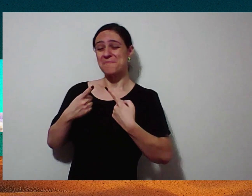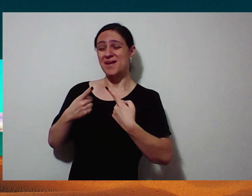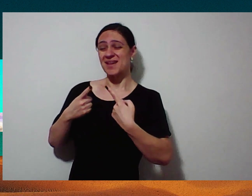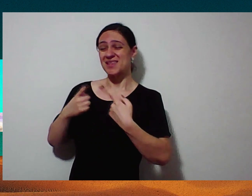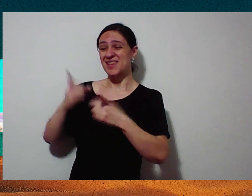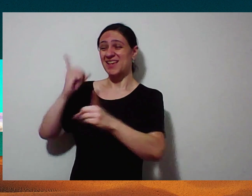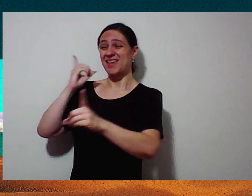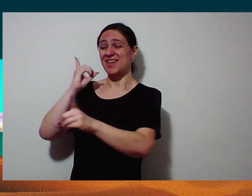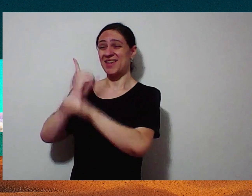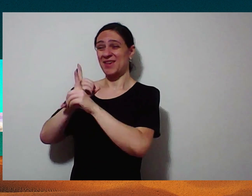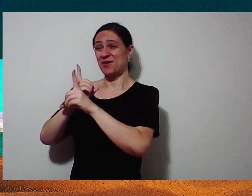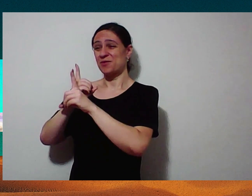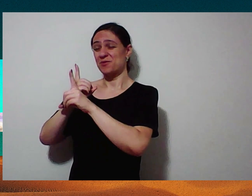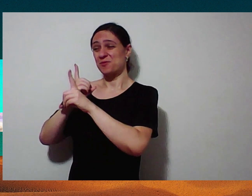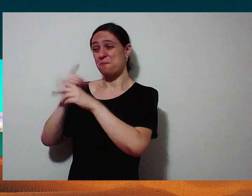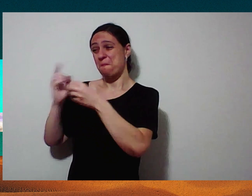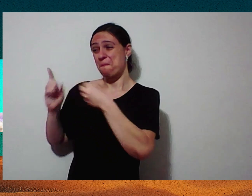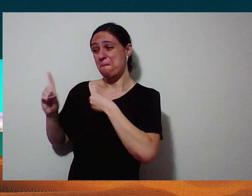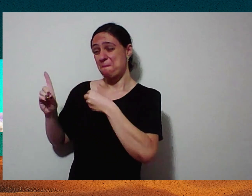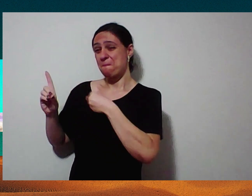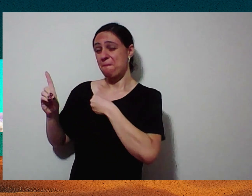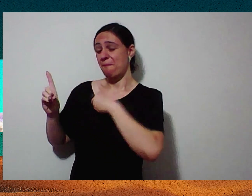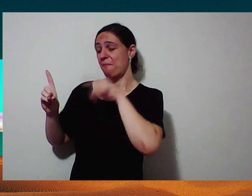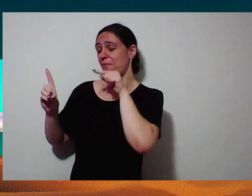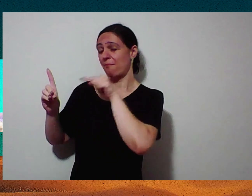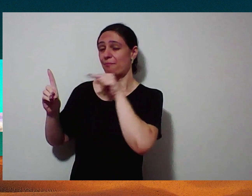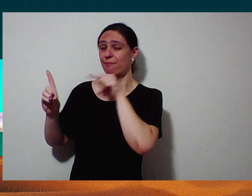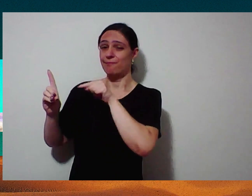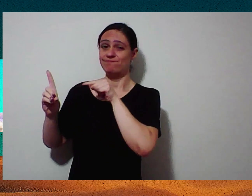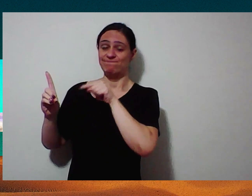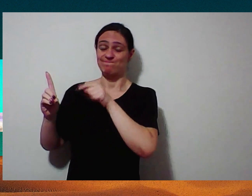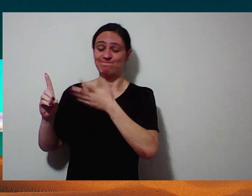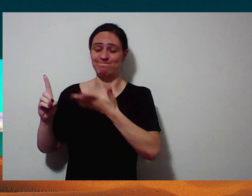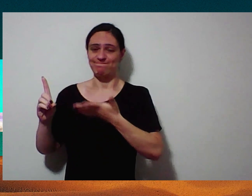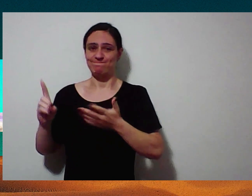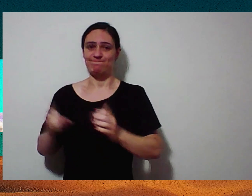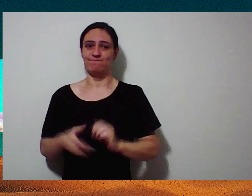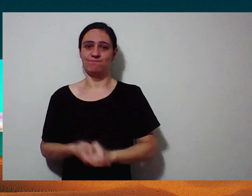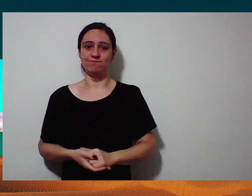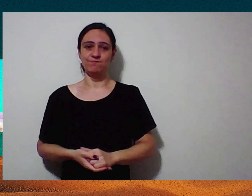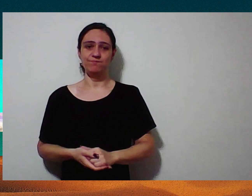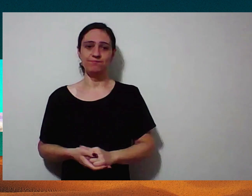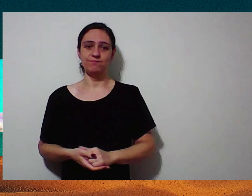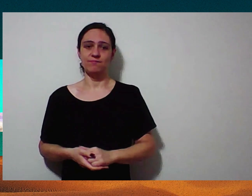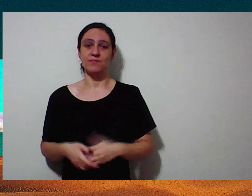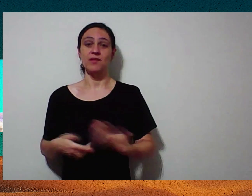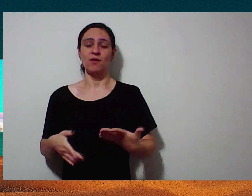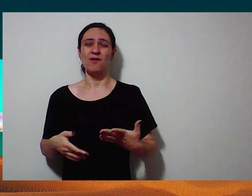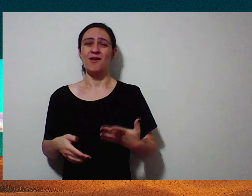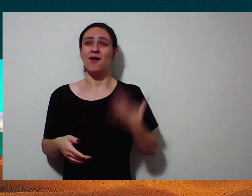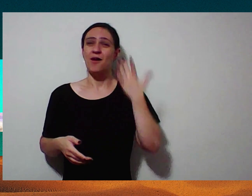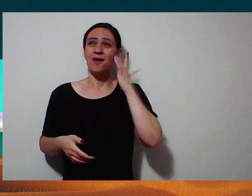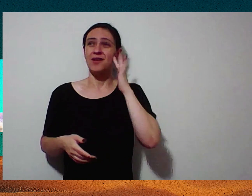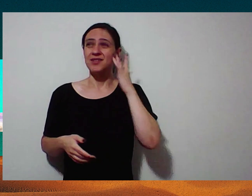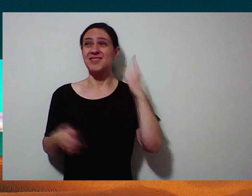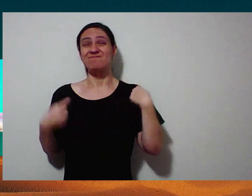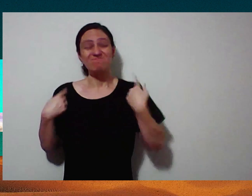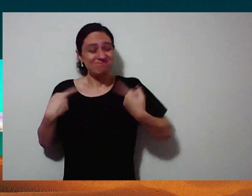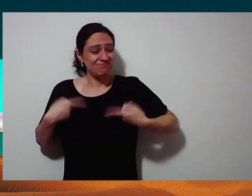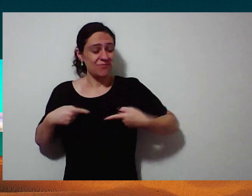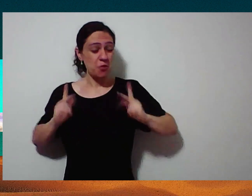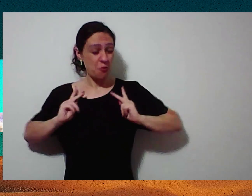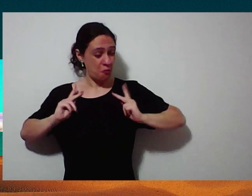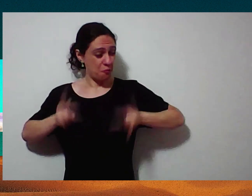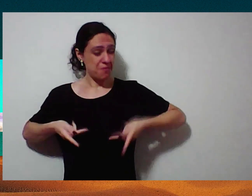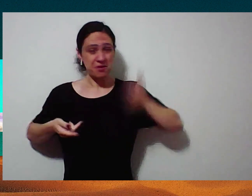here it says, till iniquity was found in you. Irmãos, quando o homem se acha muito capaz, faz obras